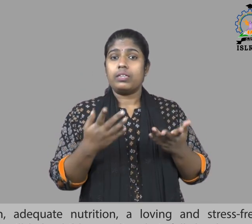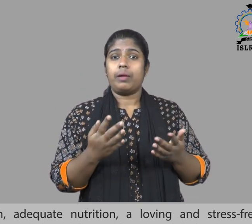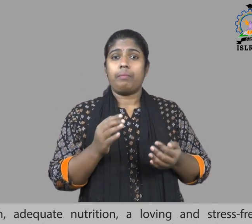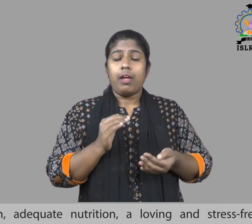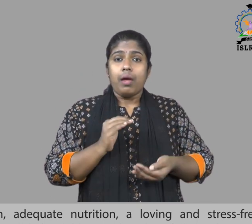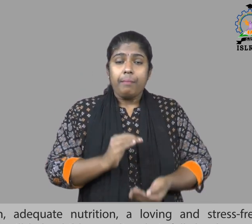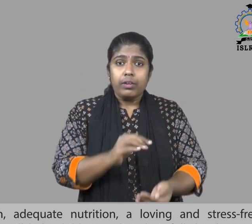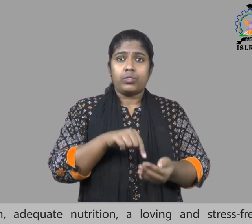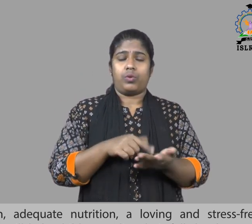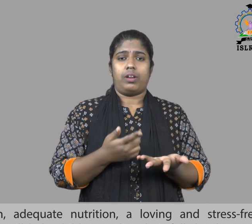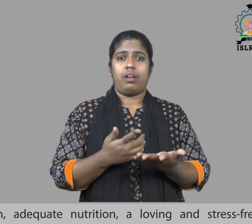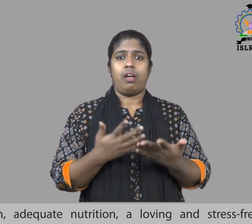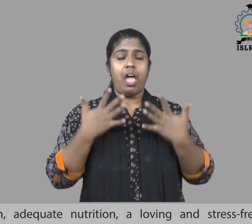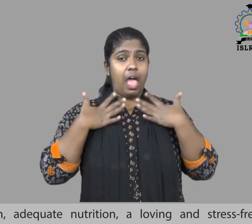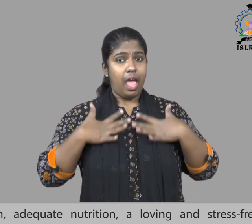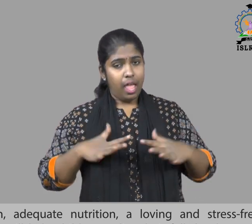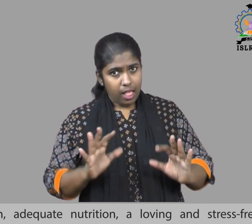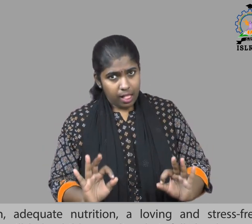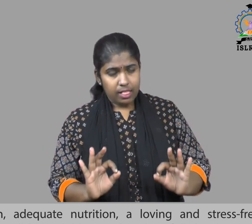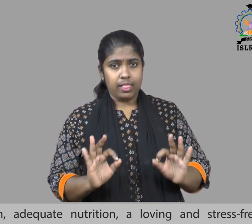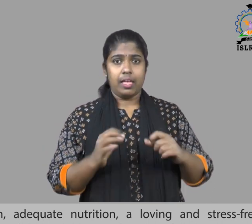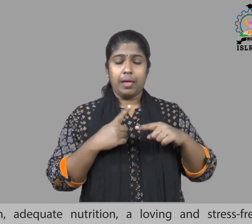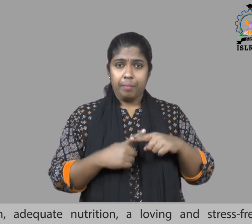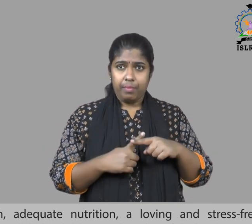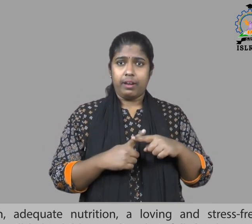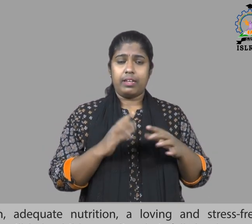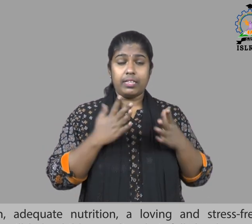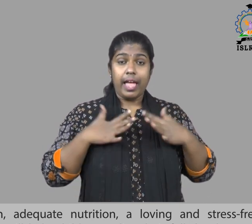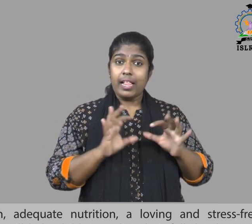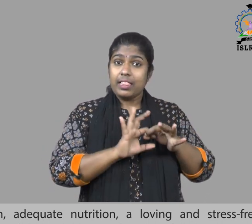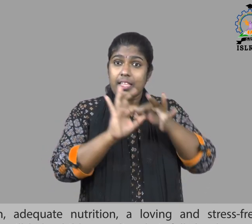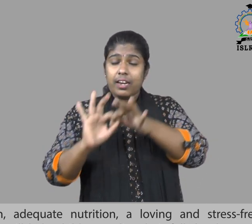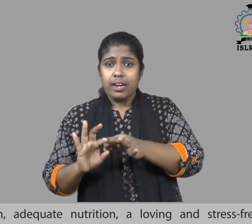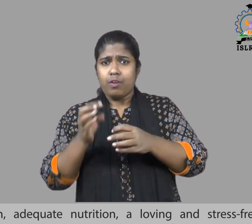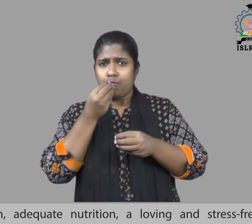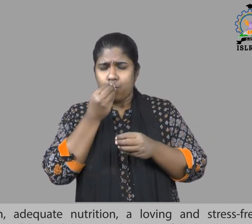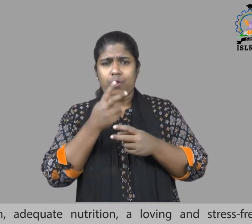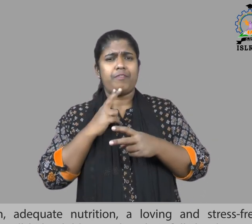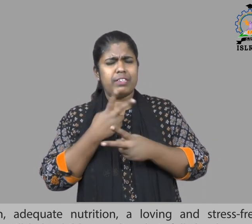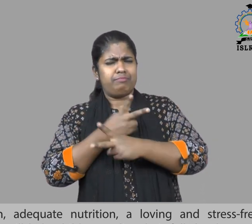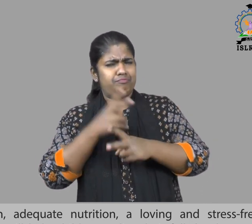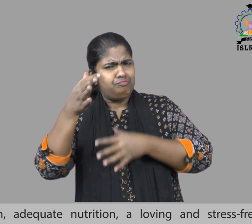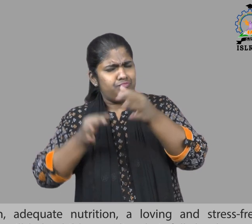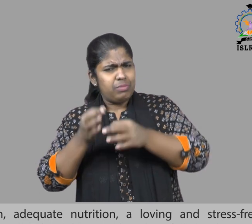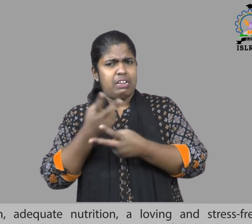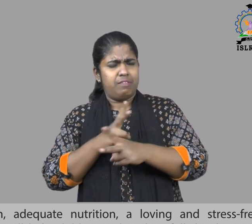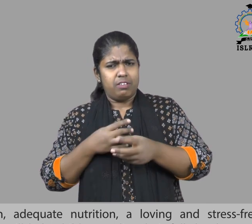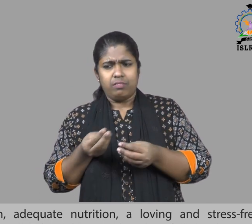environment, and responsive care will help children realize their